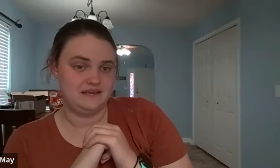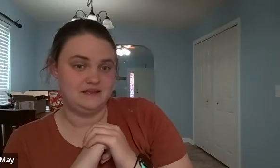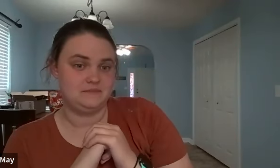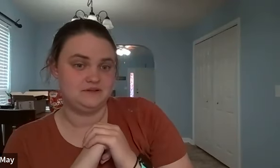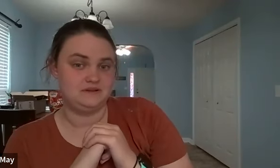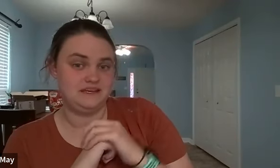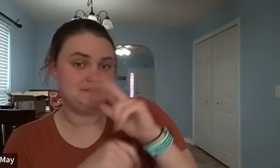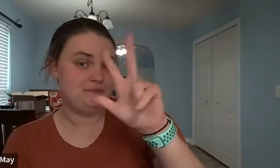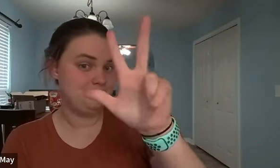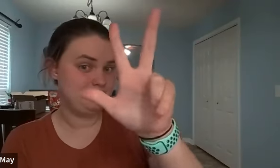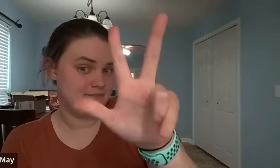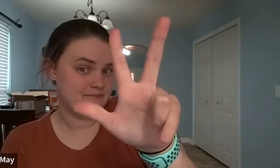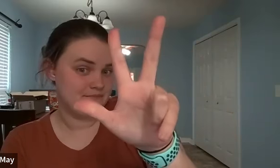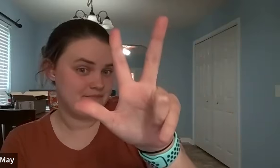Okay, I'm gonna do it again.